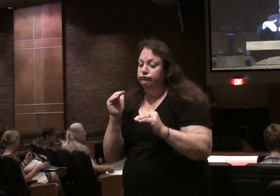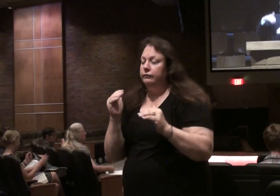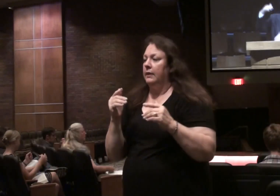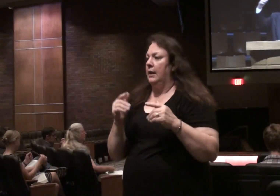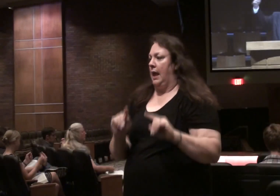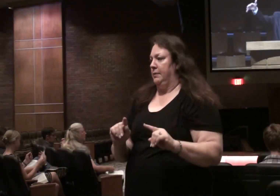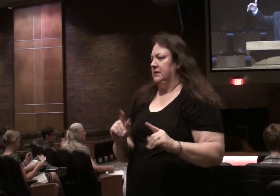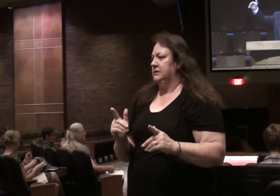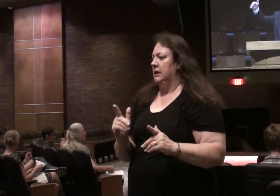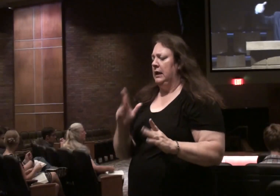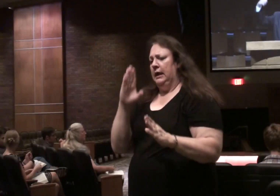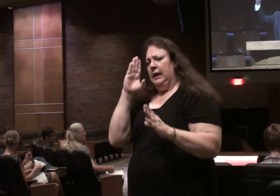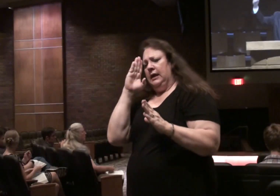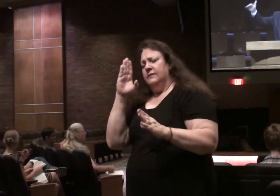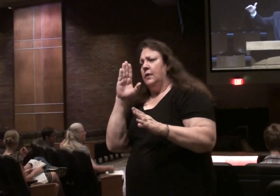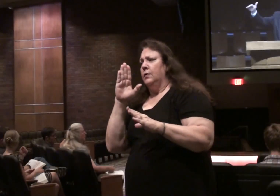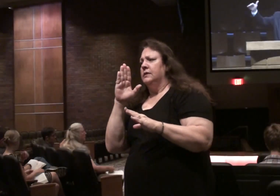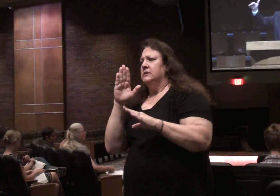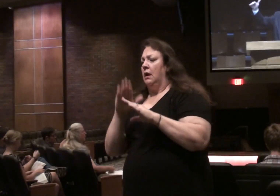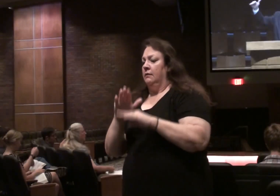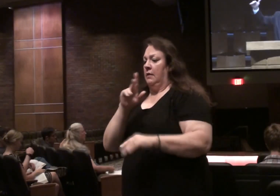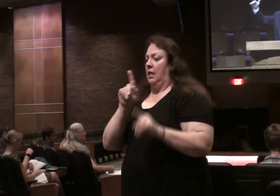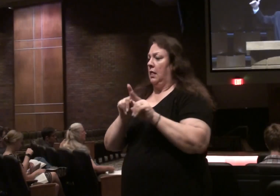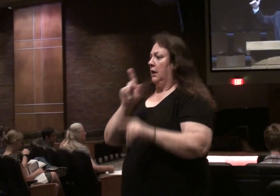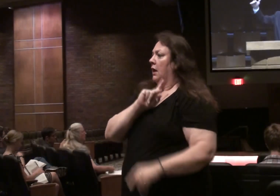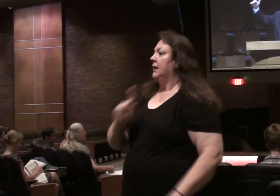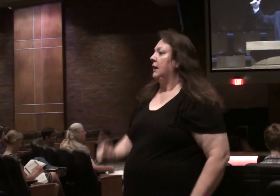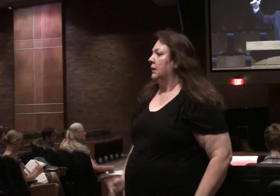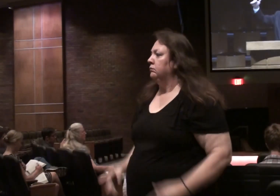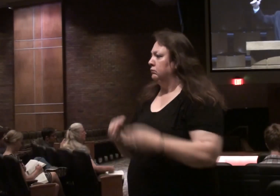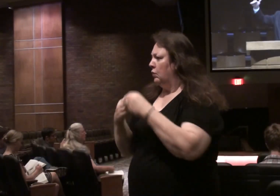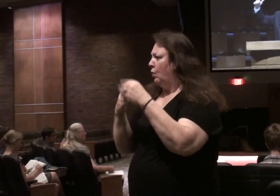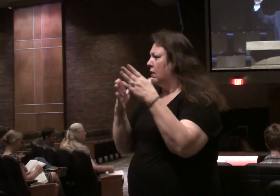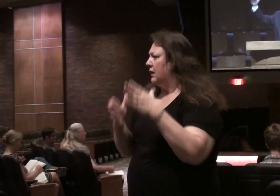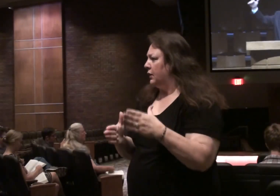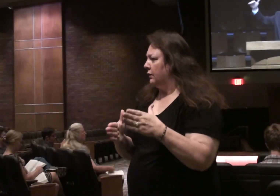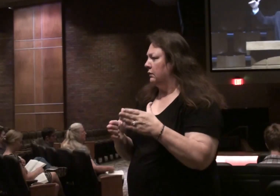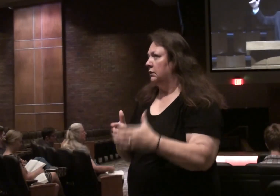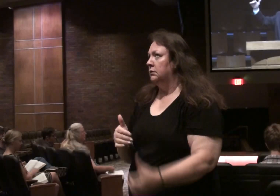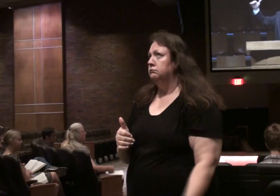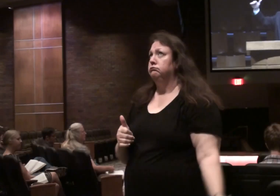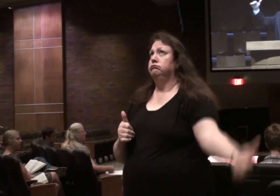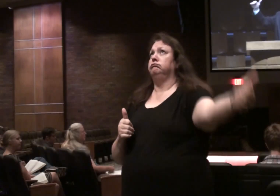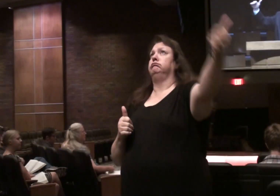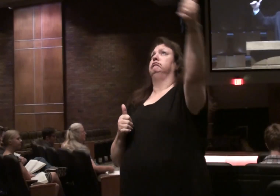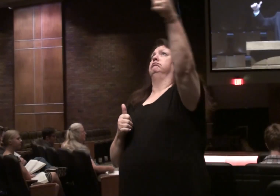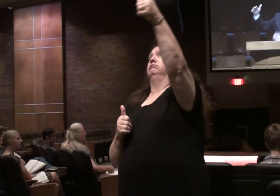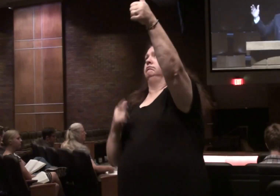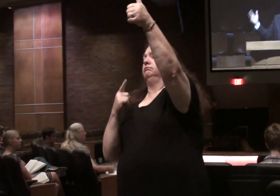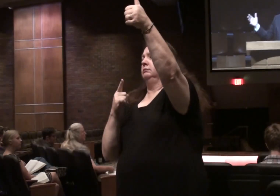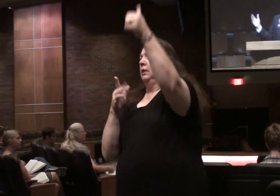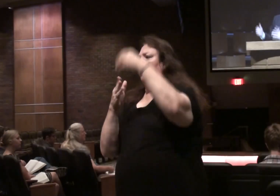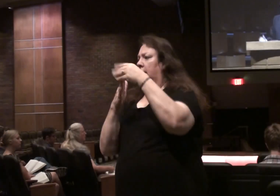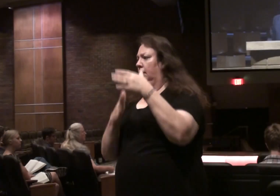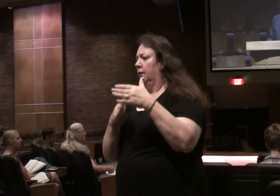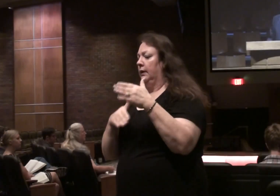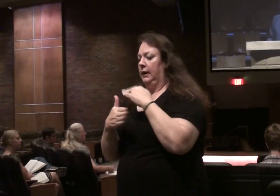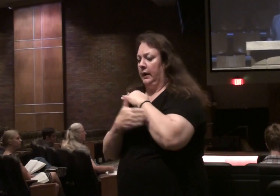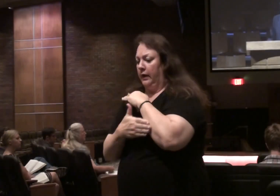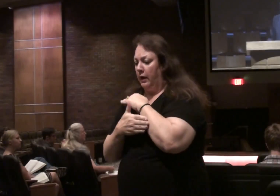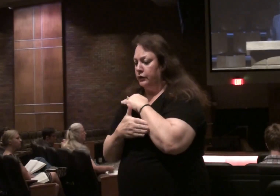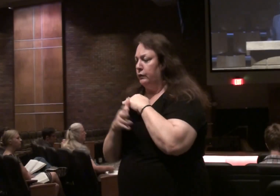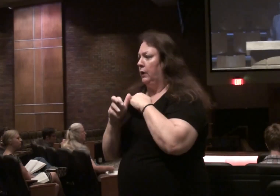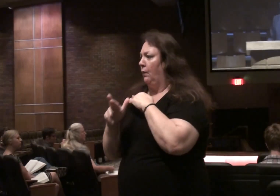he particularly focused on the matter like of the king, the highest authority in a country